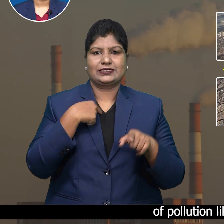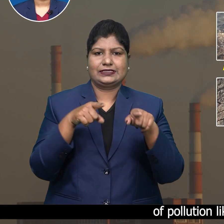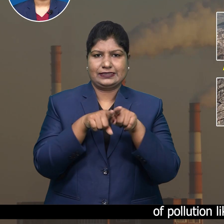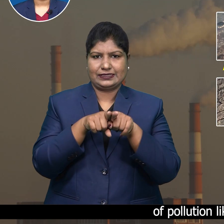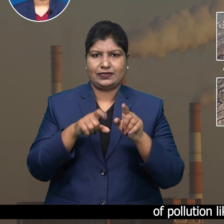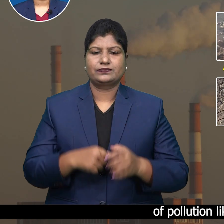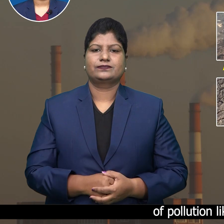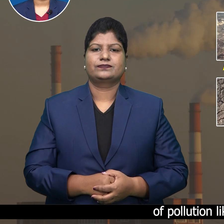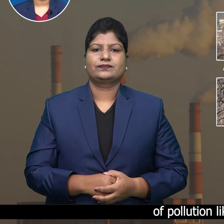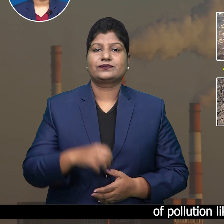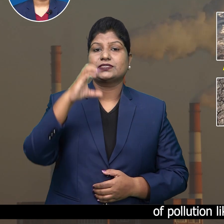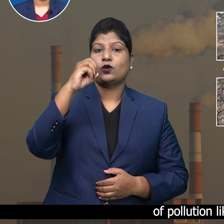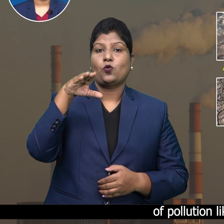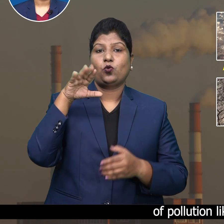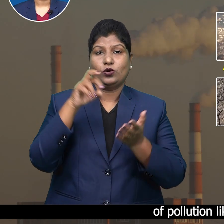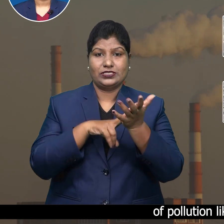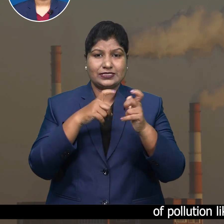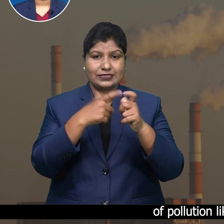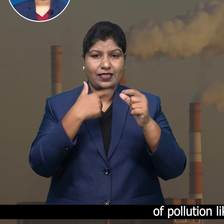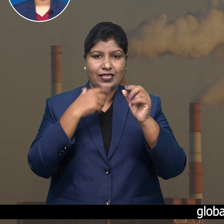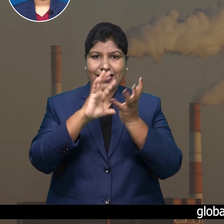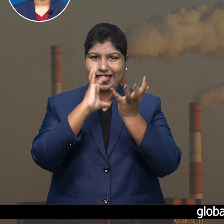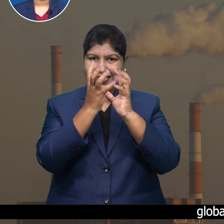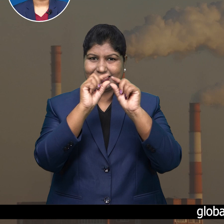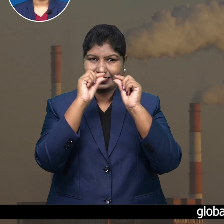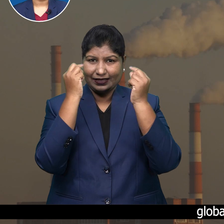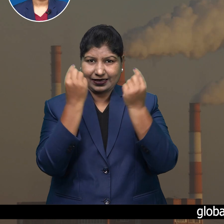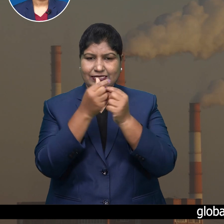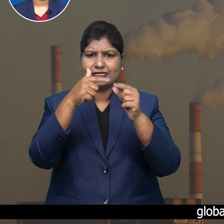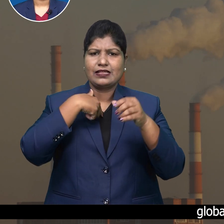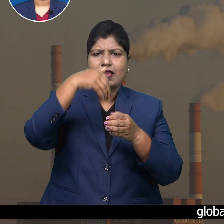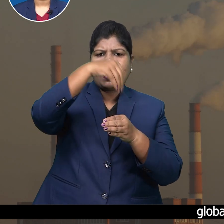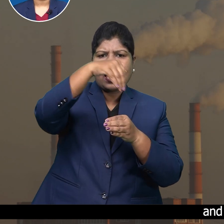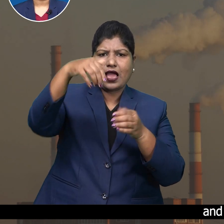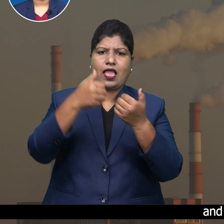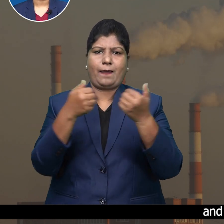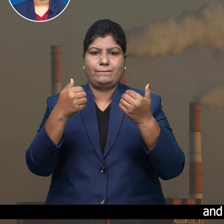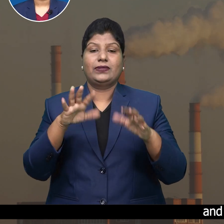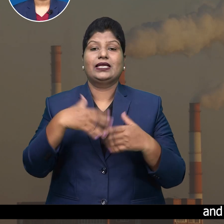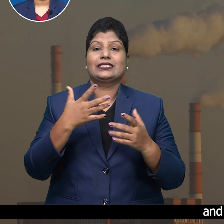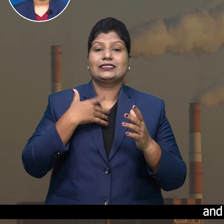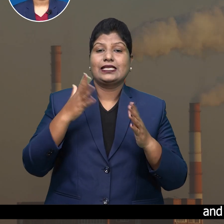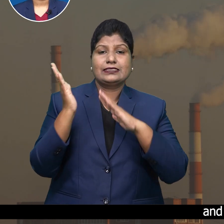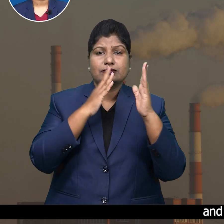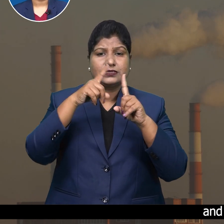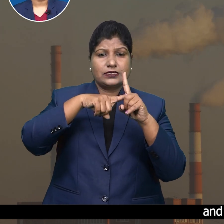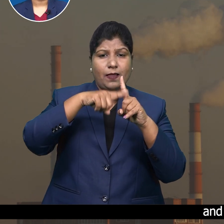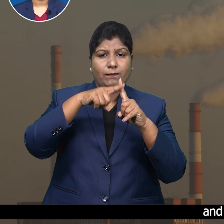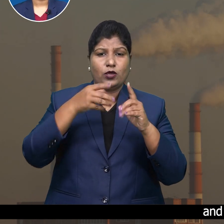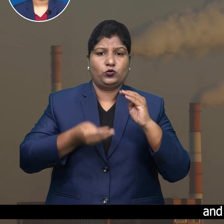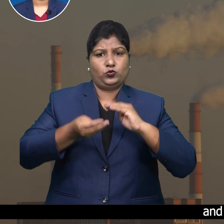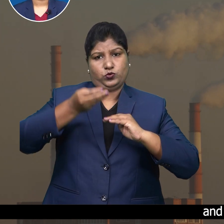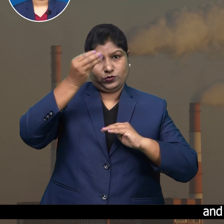like ozone depletion, global warming, and acid